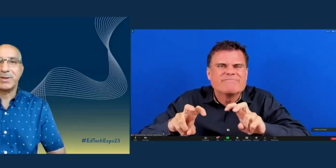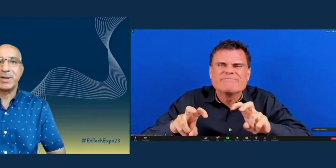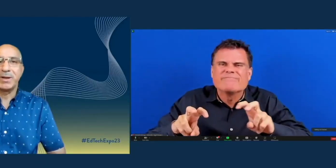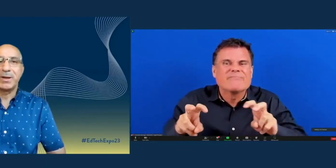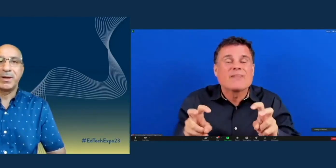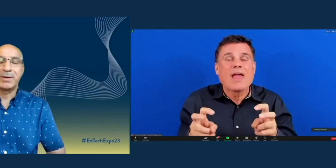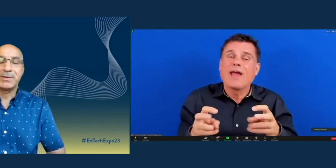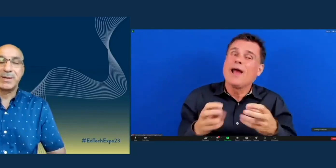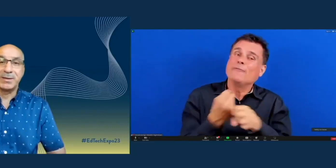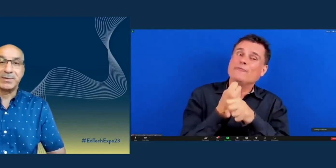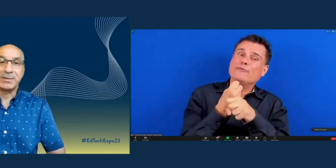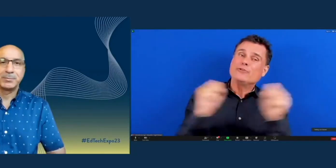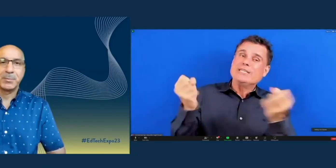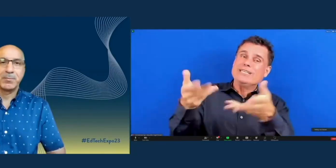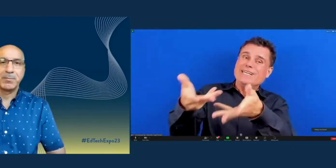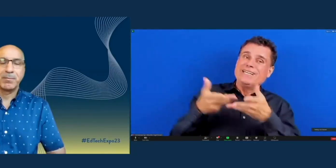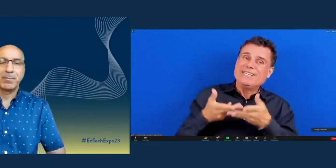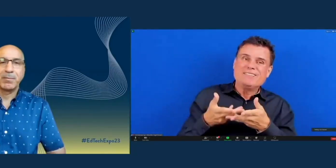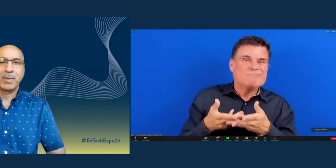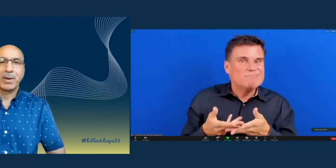literacy skills.